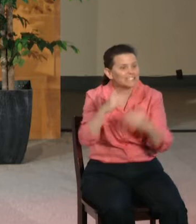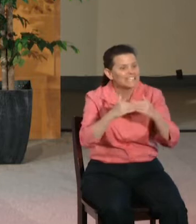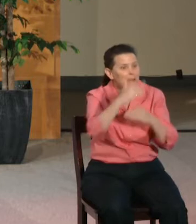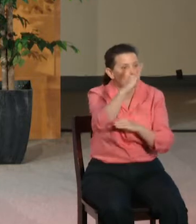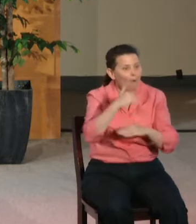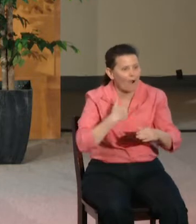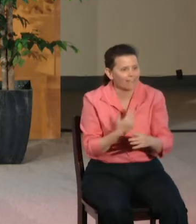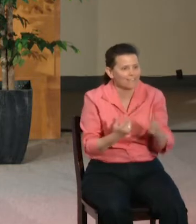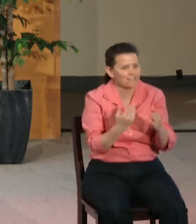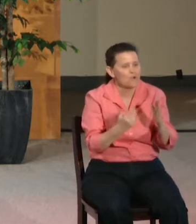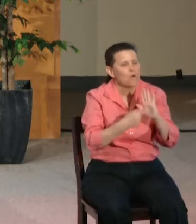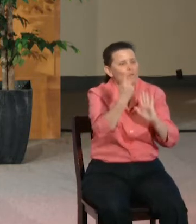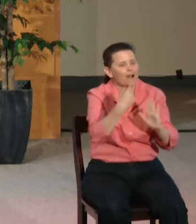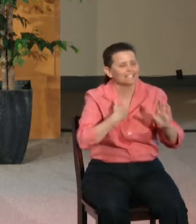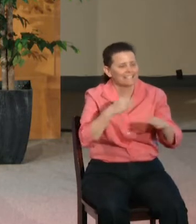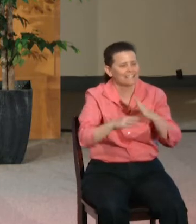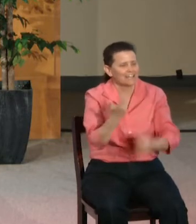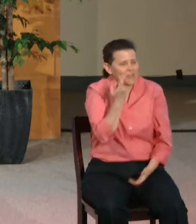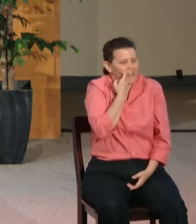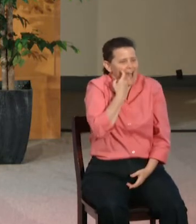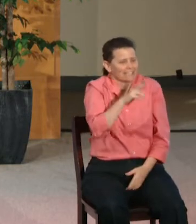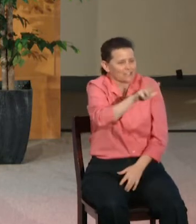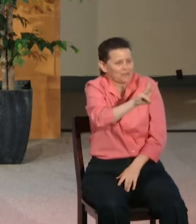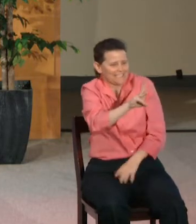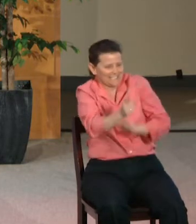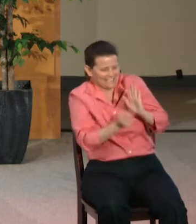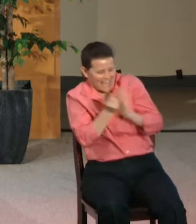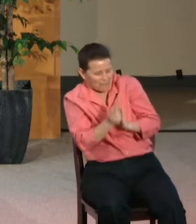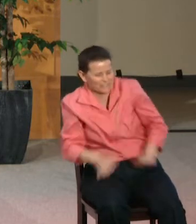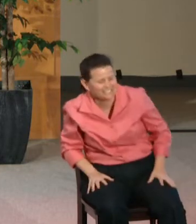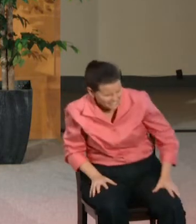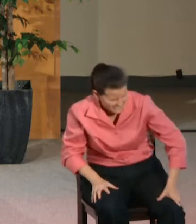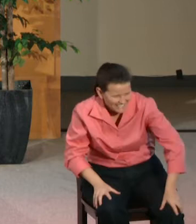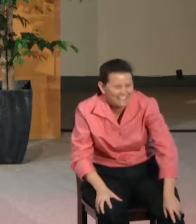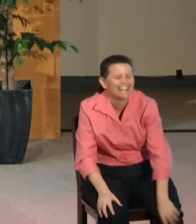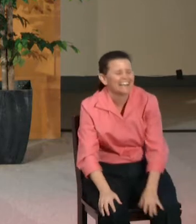Just me? I highly encourage everyone, if you've seen it in the past,